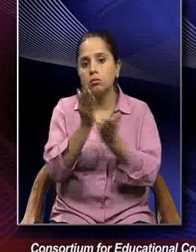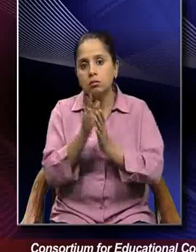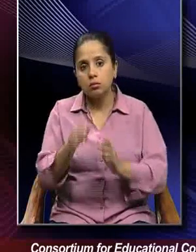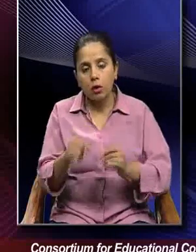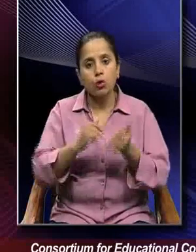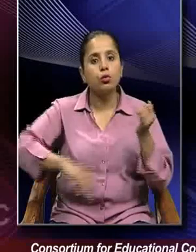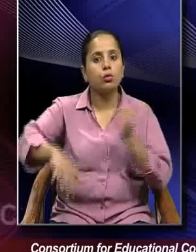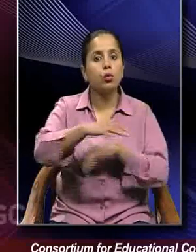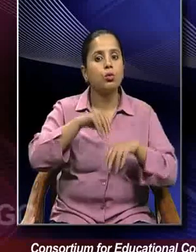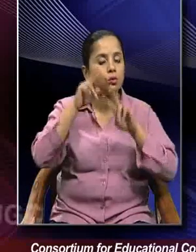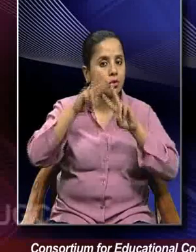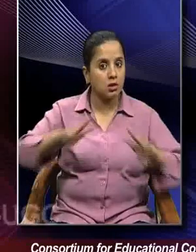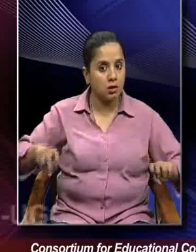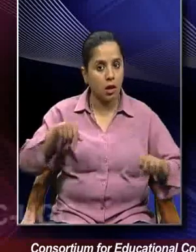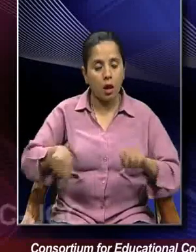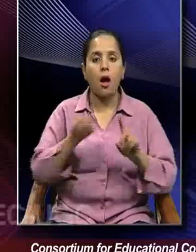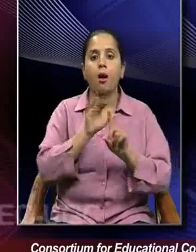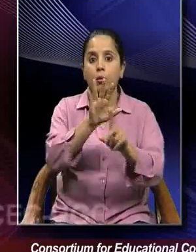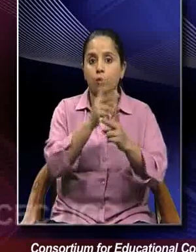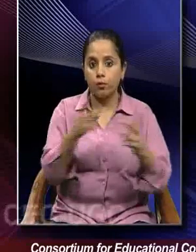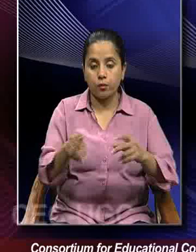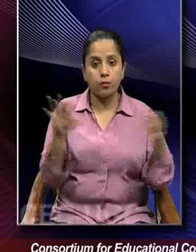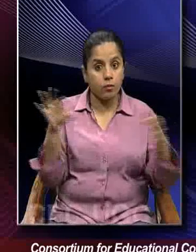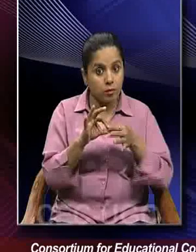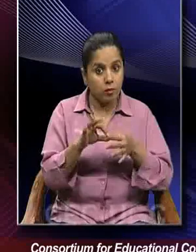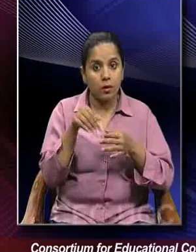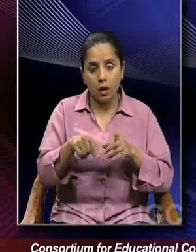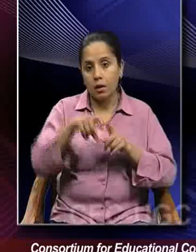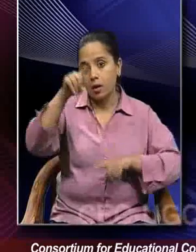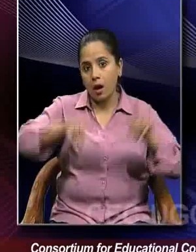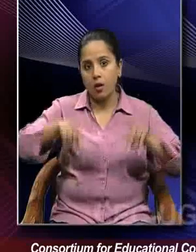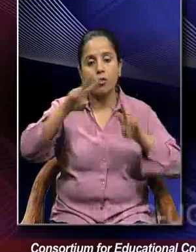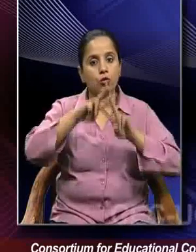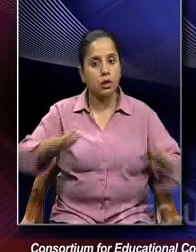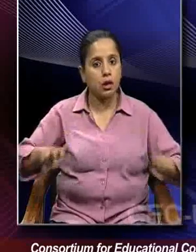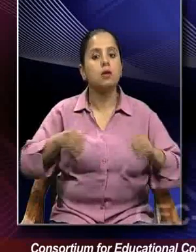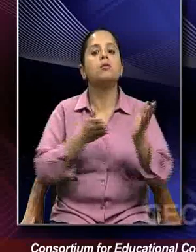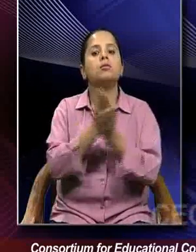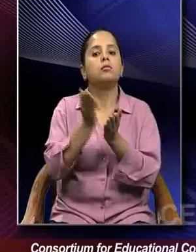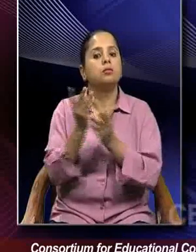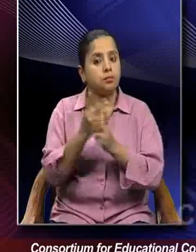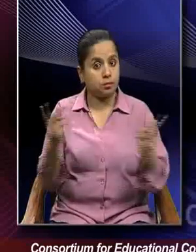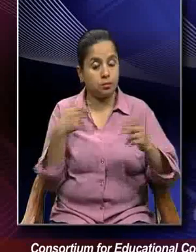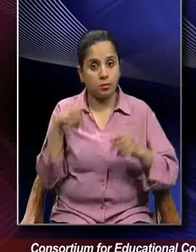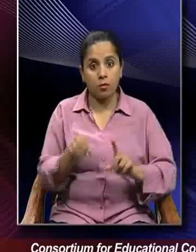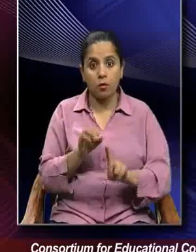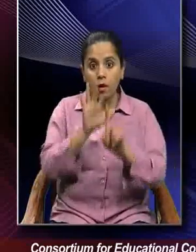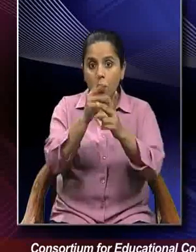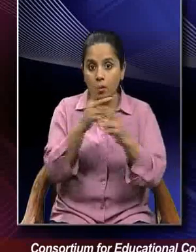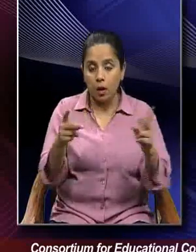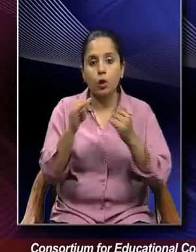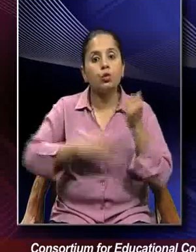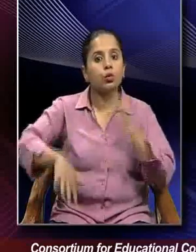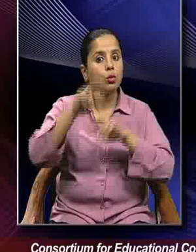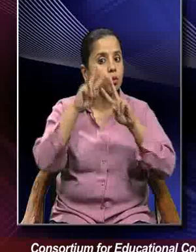social science research approaches and their connection to diverse research methodologies. The approaches to social